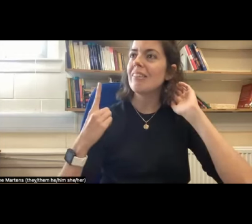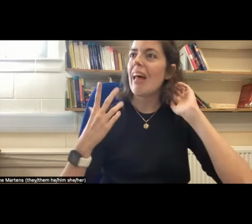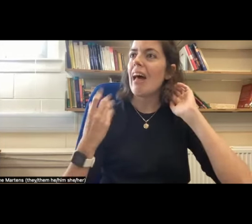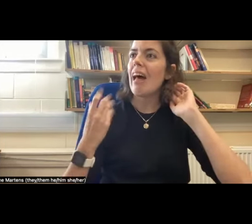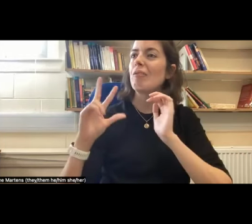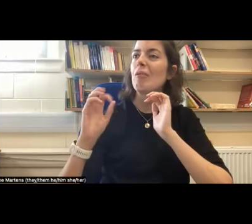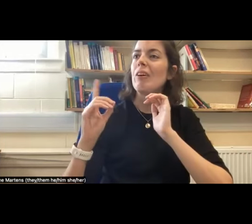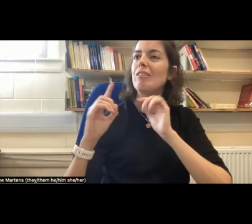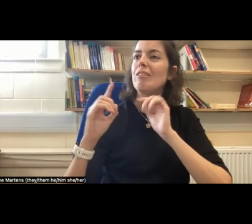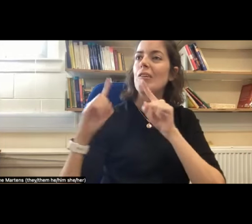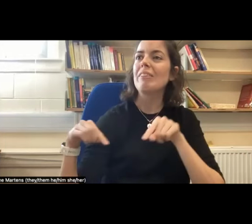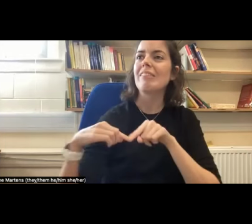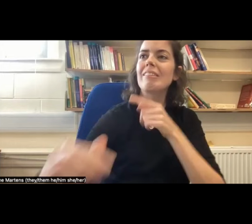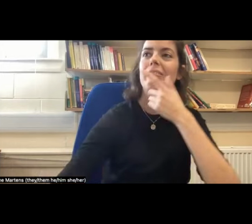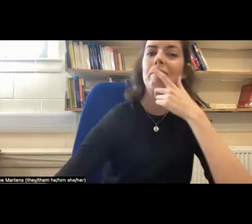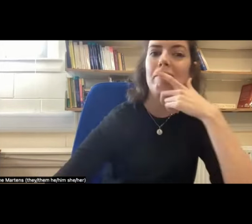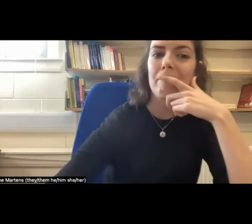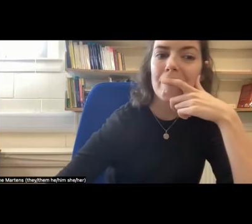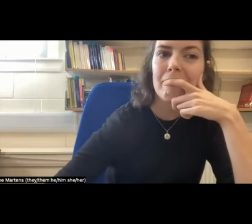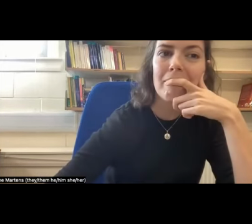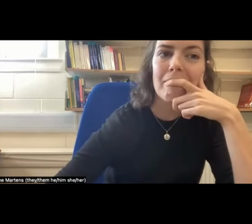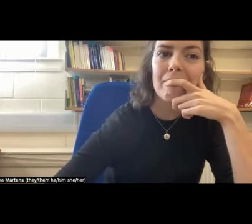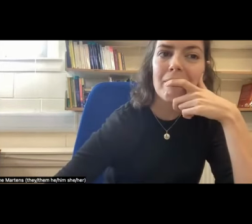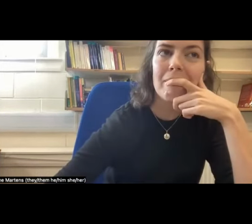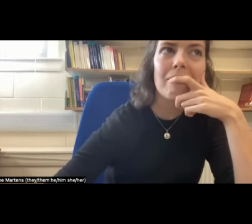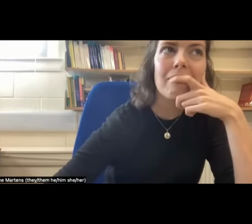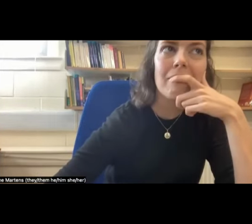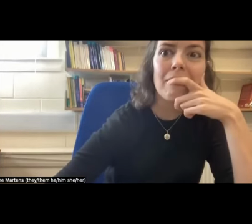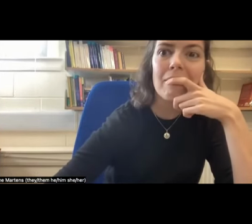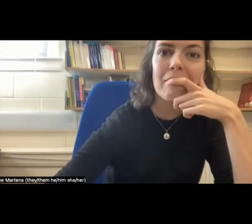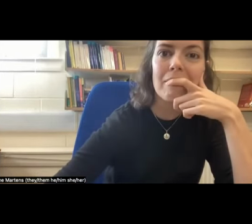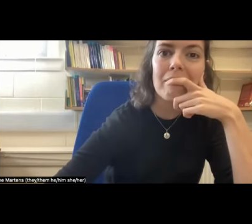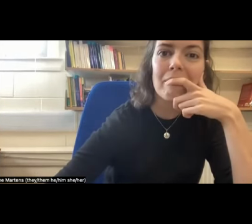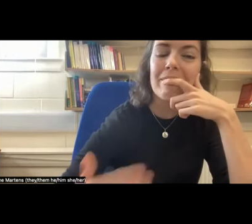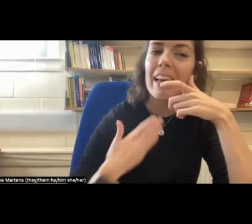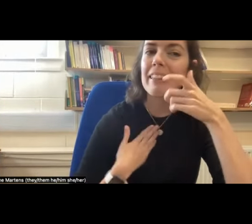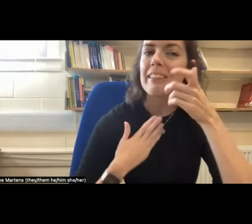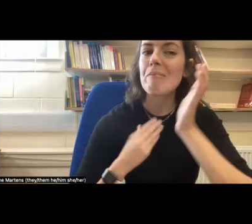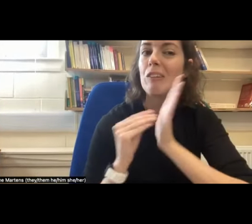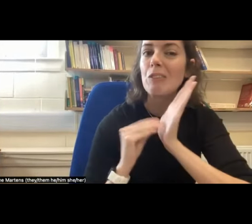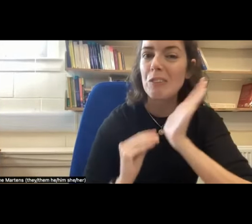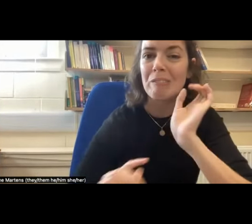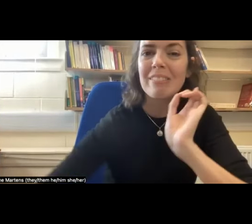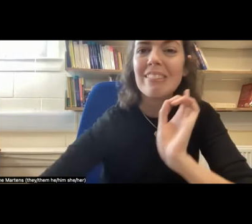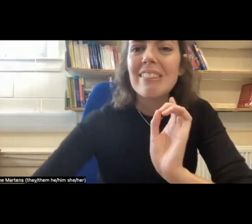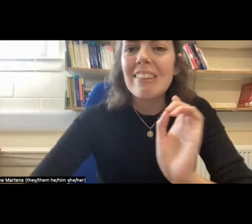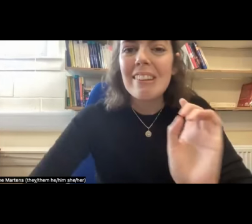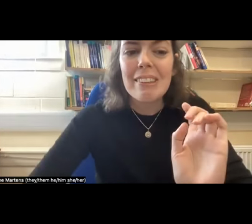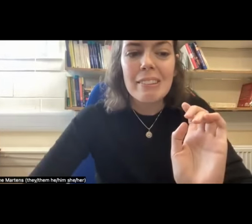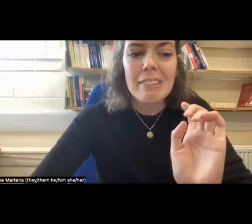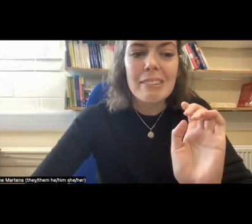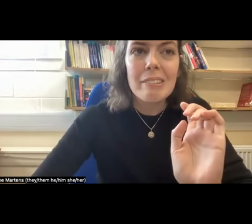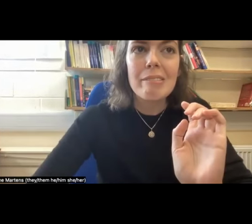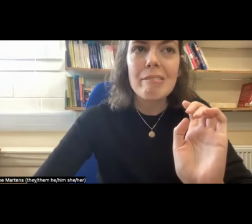I wonder if it's possible for me to see my notes. I've got a Word document with my notes on it. I do